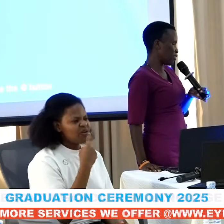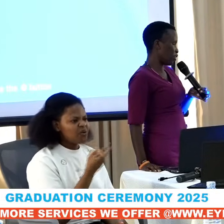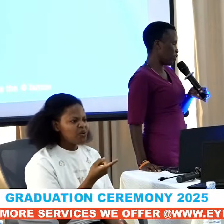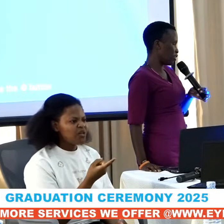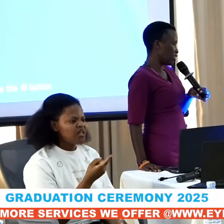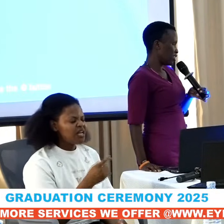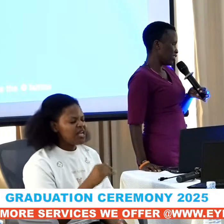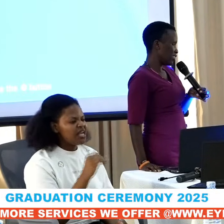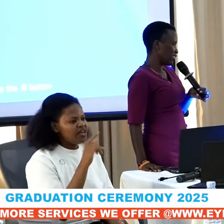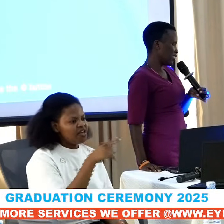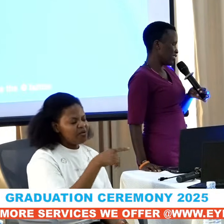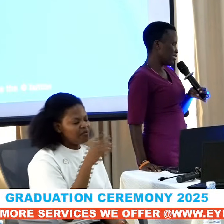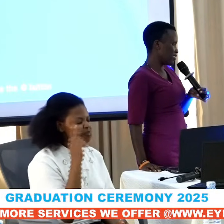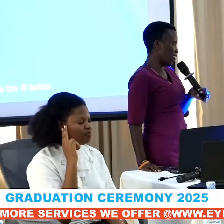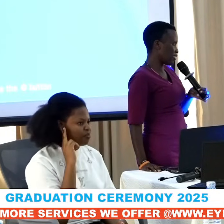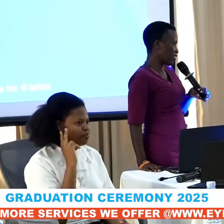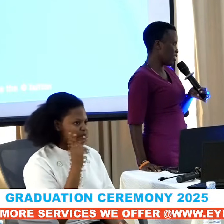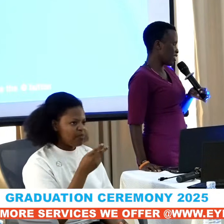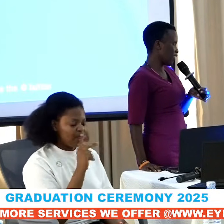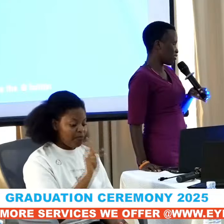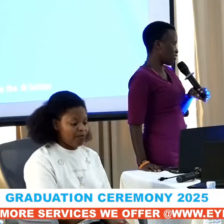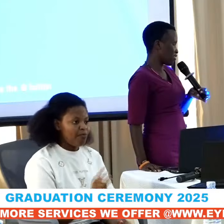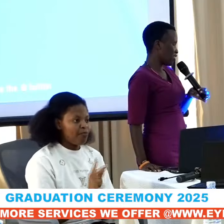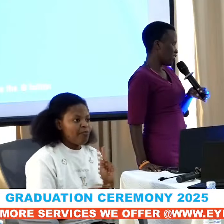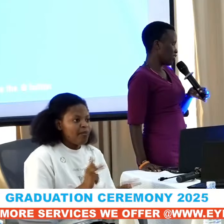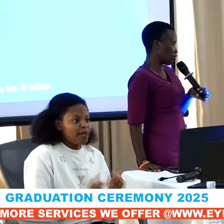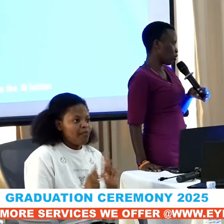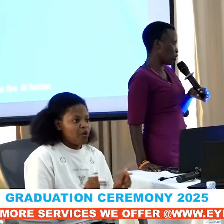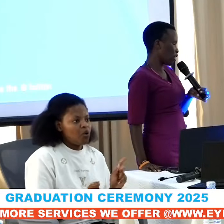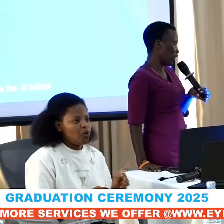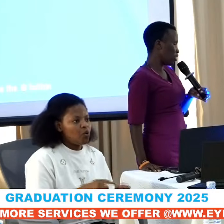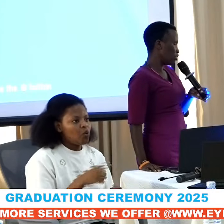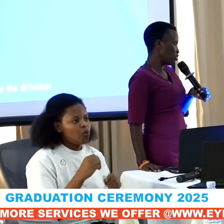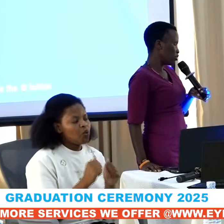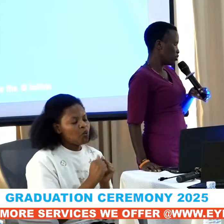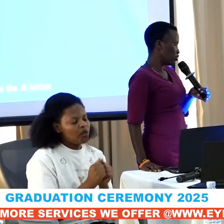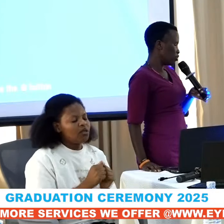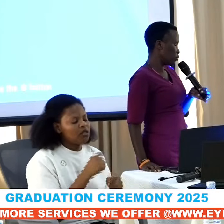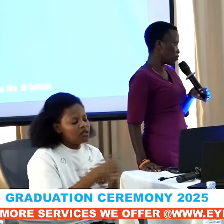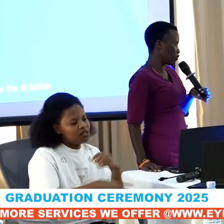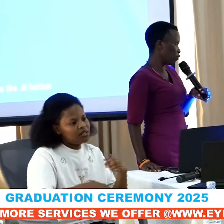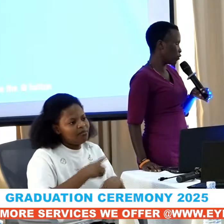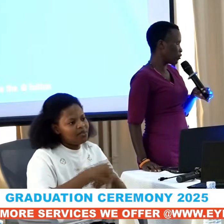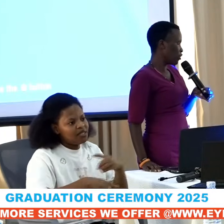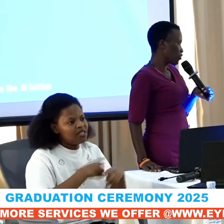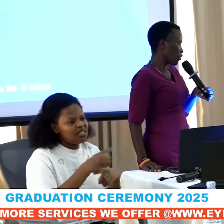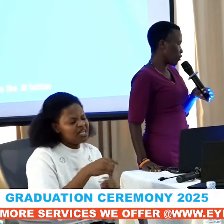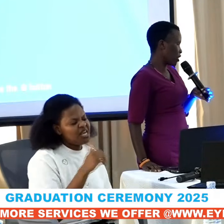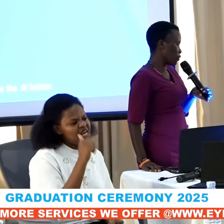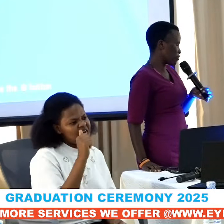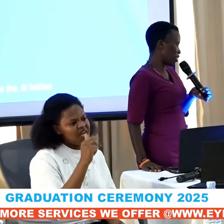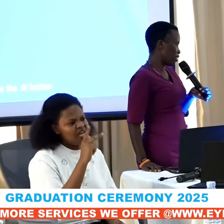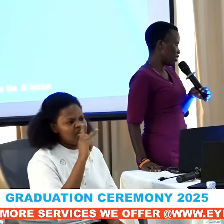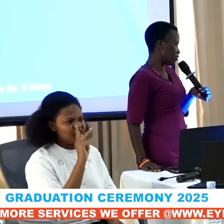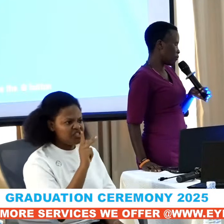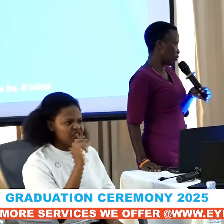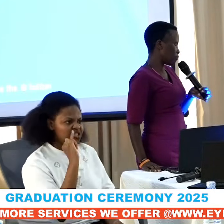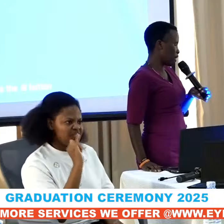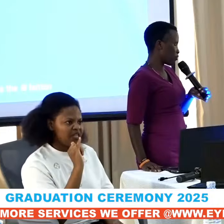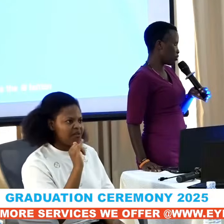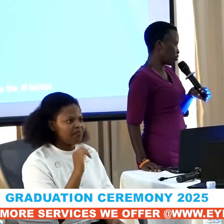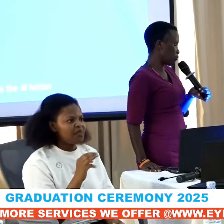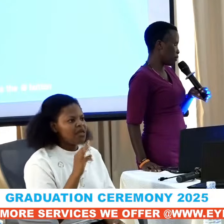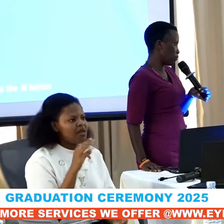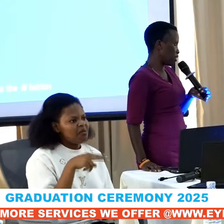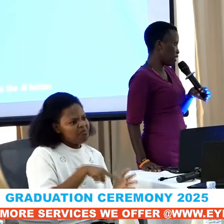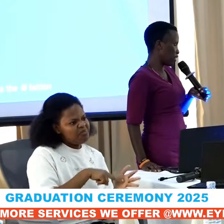is that thing that is no longer useful. So when we say a disabled